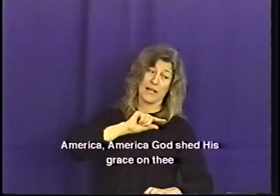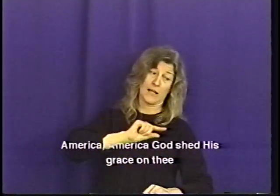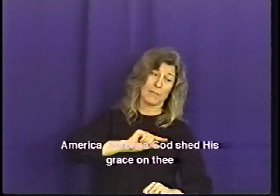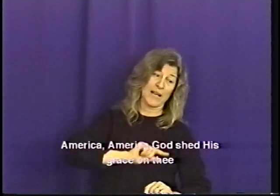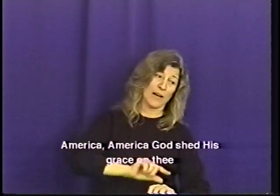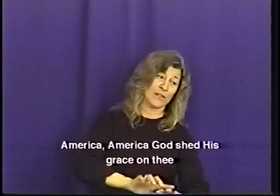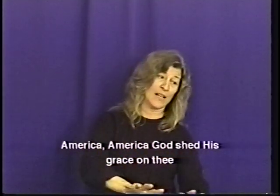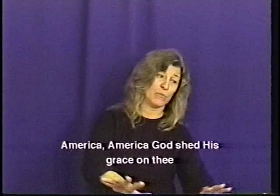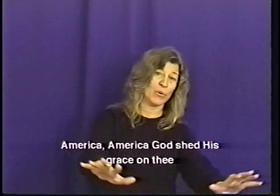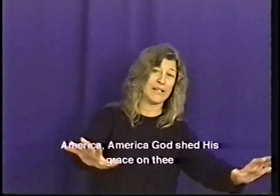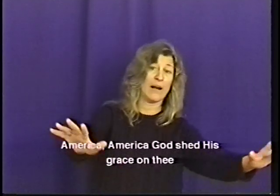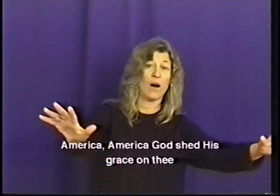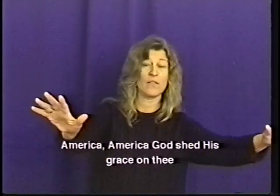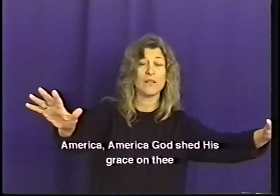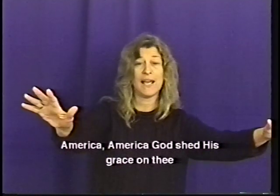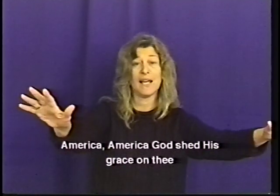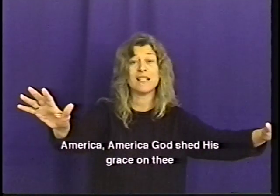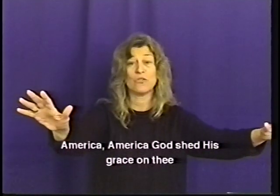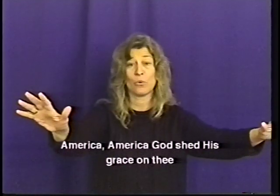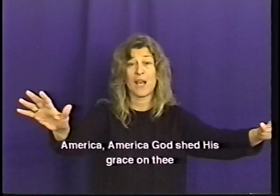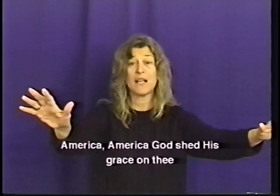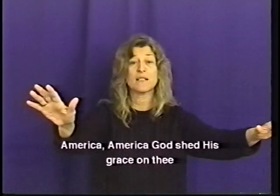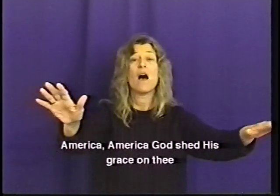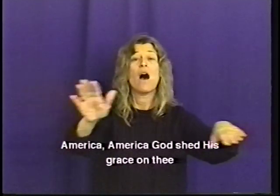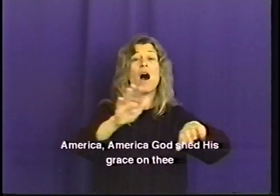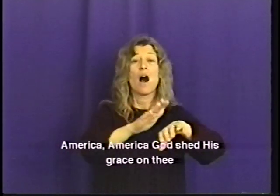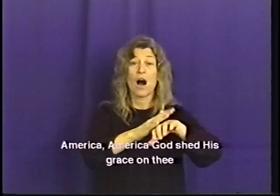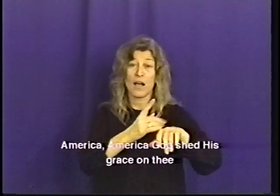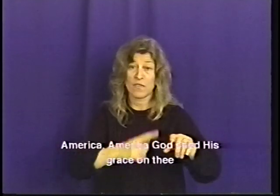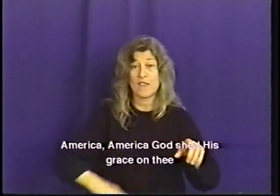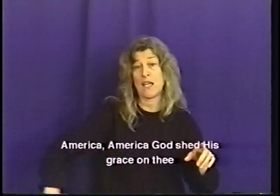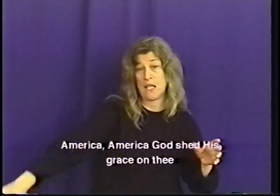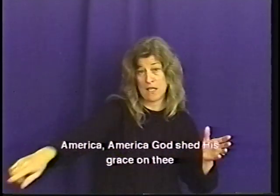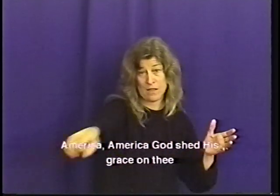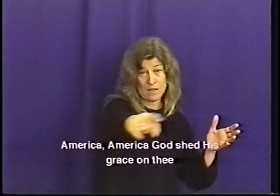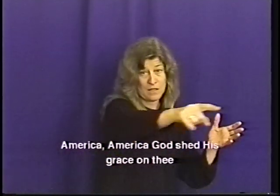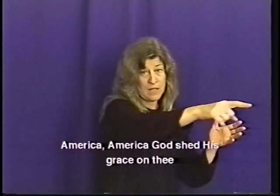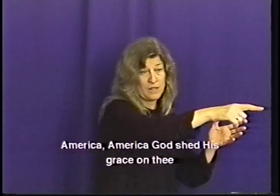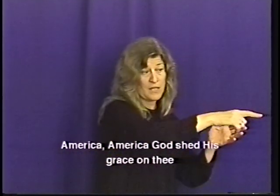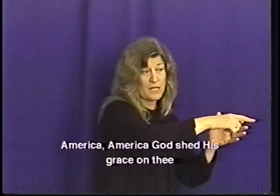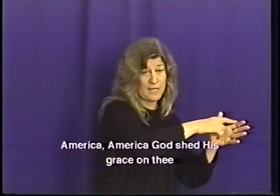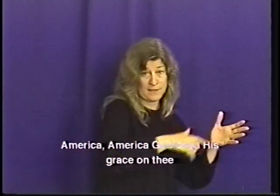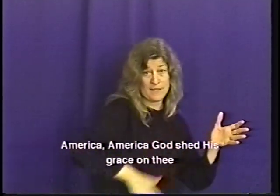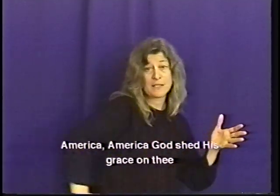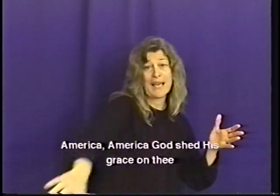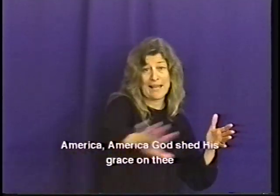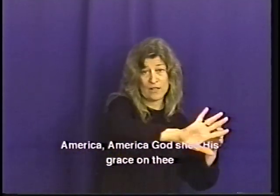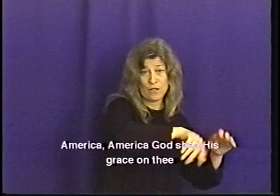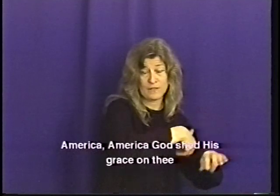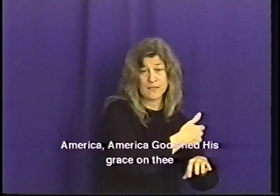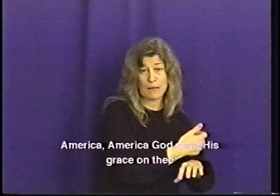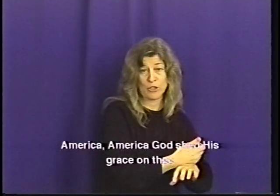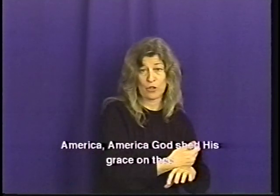of come down and then put it out on the land, his grace, on thee. And thee is this land that you've established